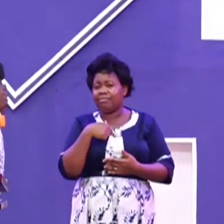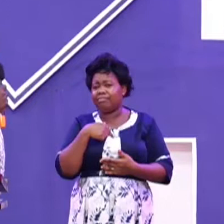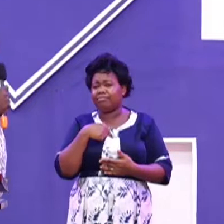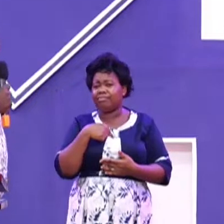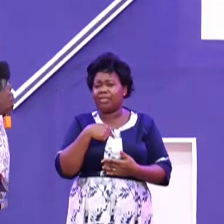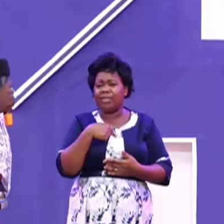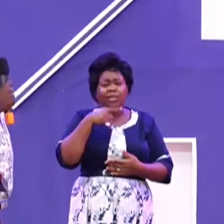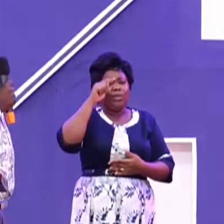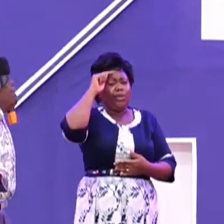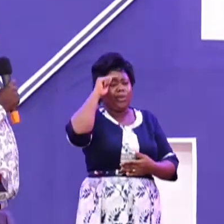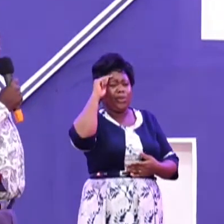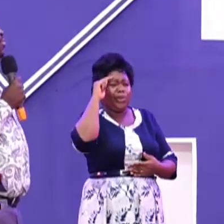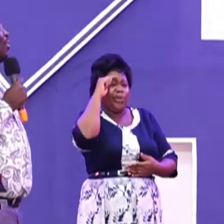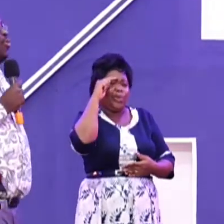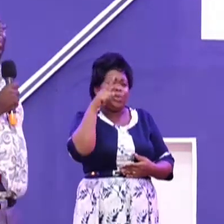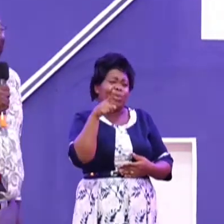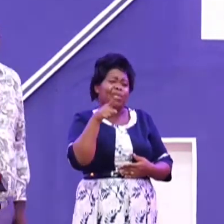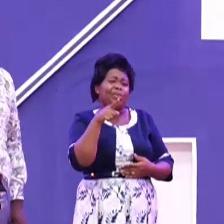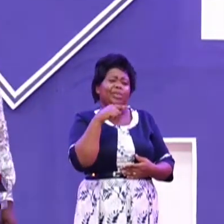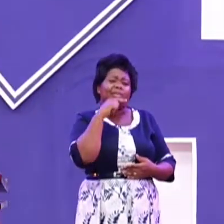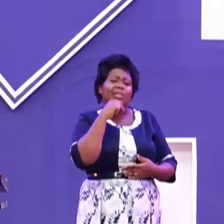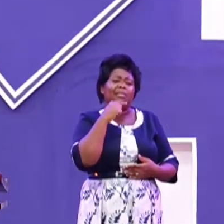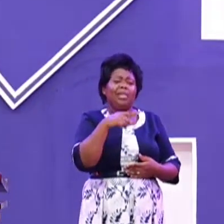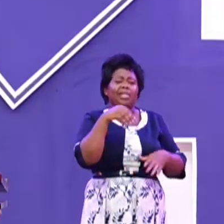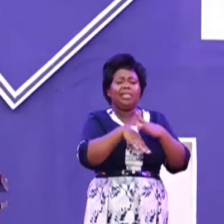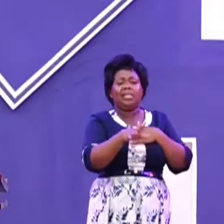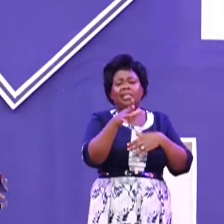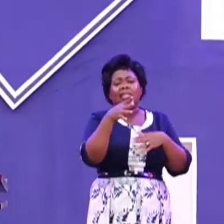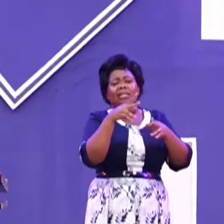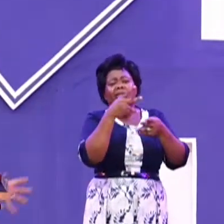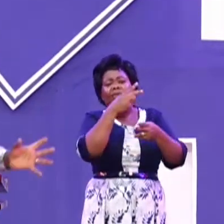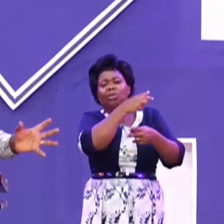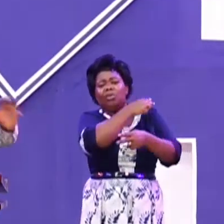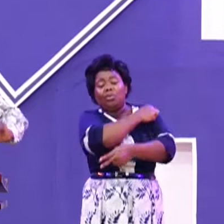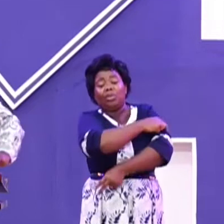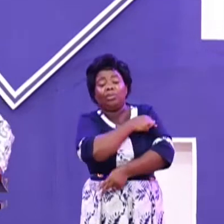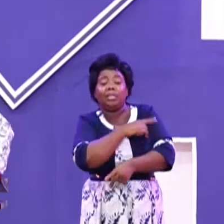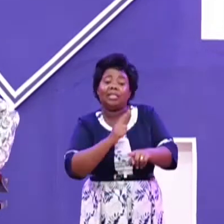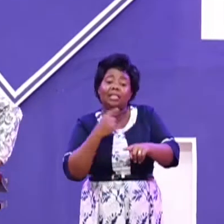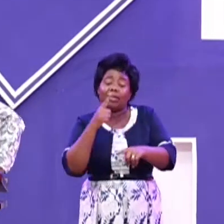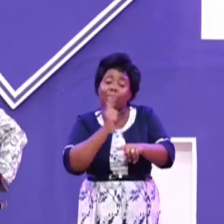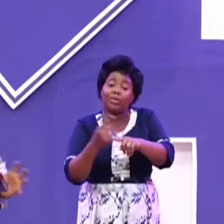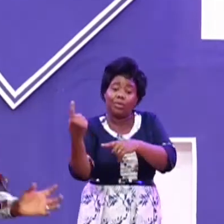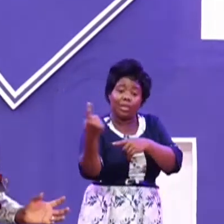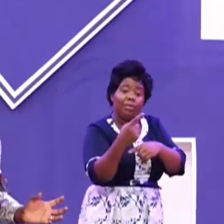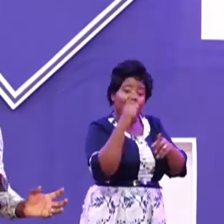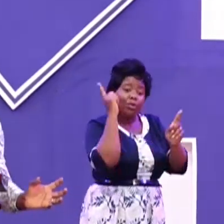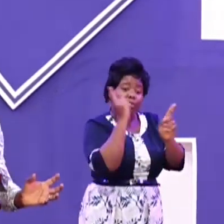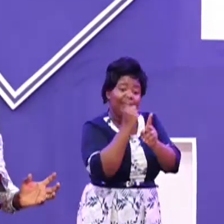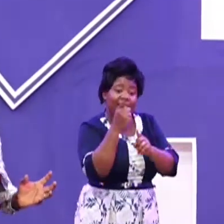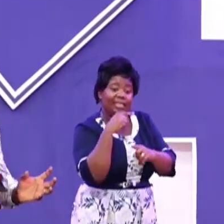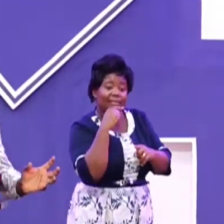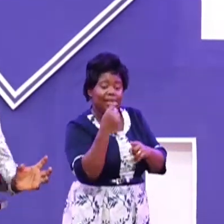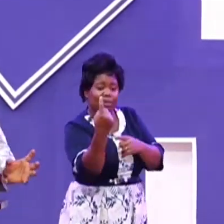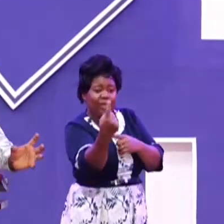visited me. You thought it was Lubega in the hospital in Lago. He's saying, when you came to see Lubega,